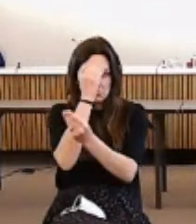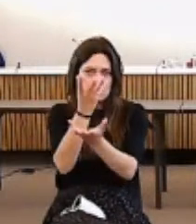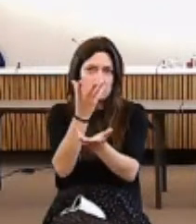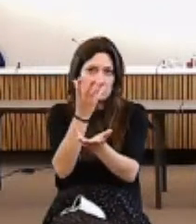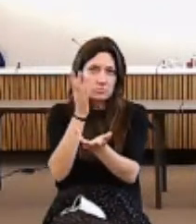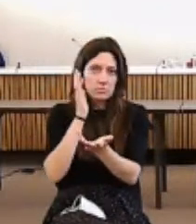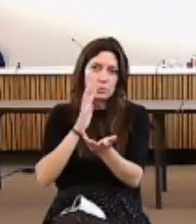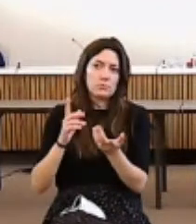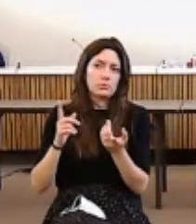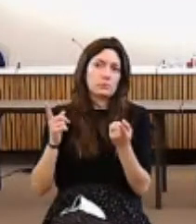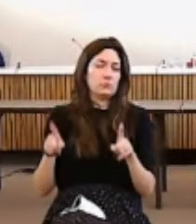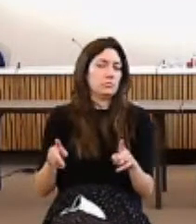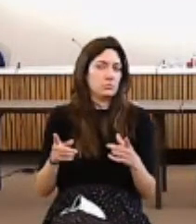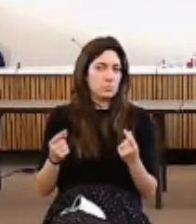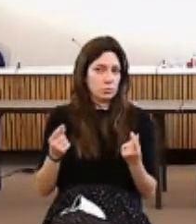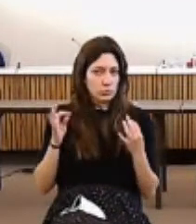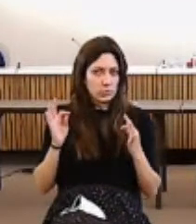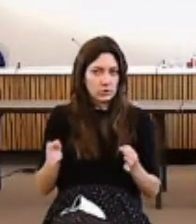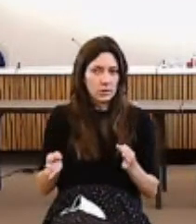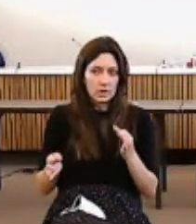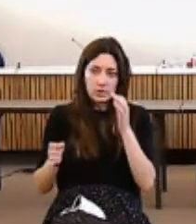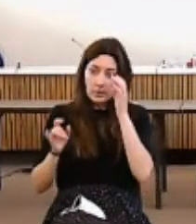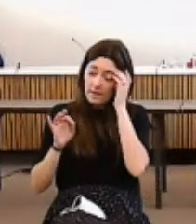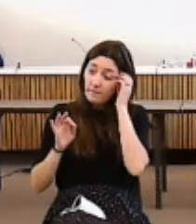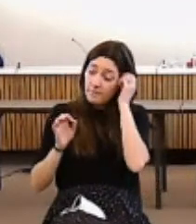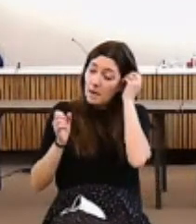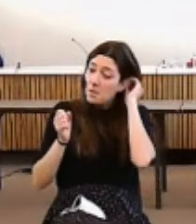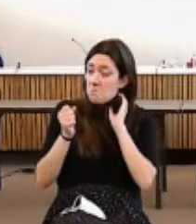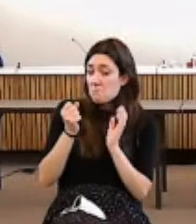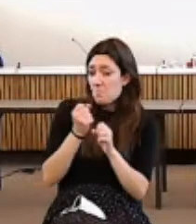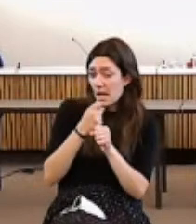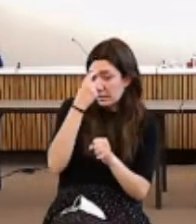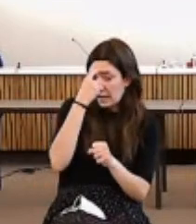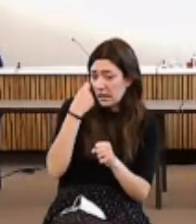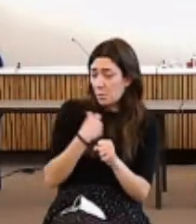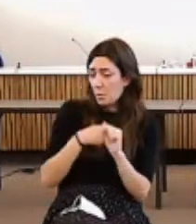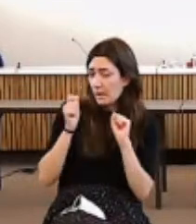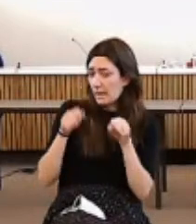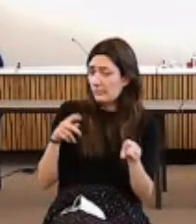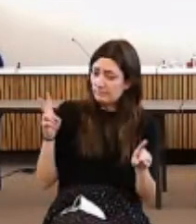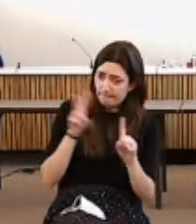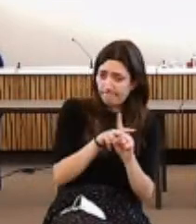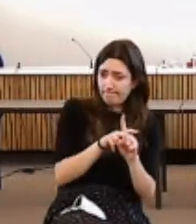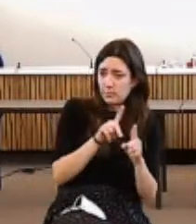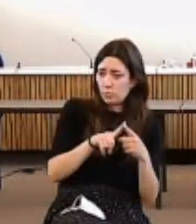see what, whether that makes sense to do it as a dedicated sewer.